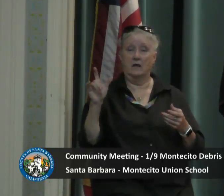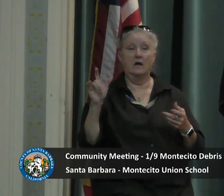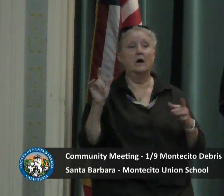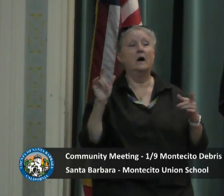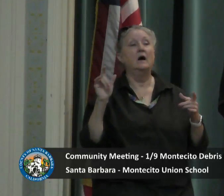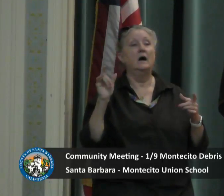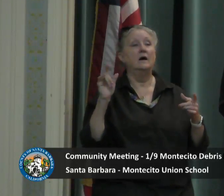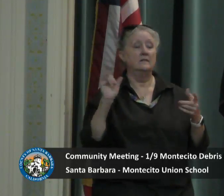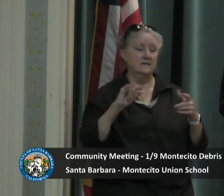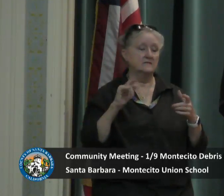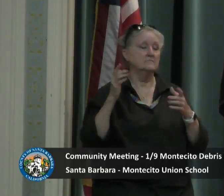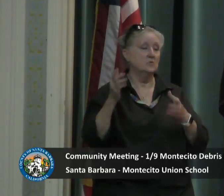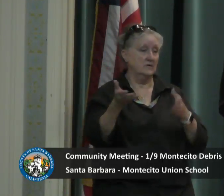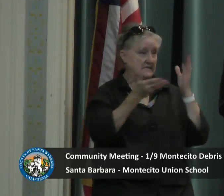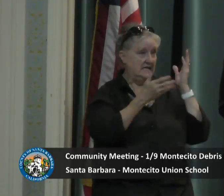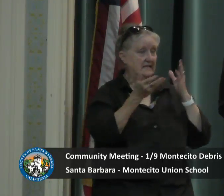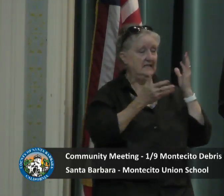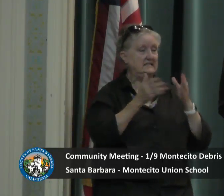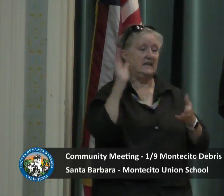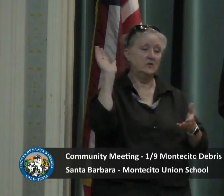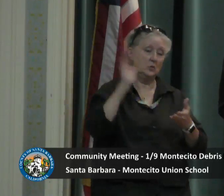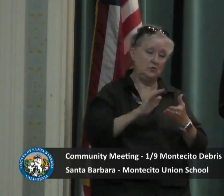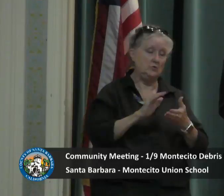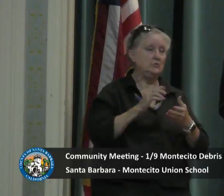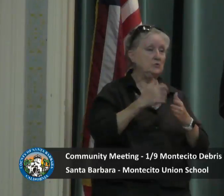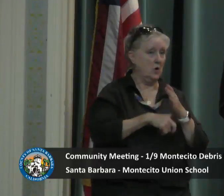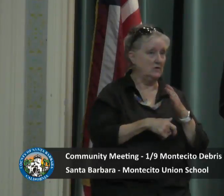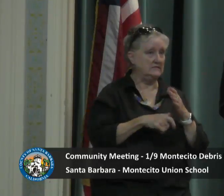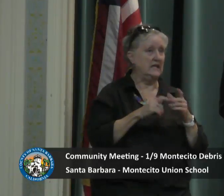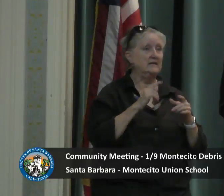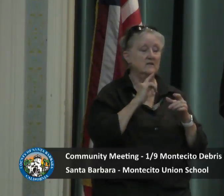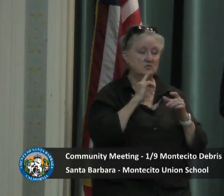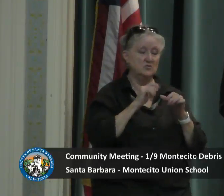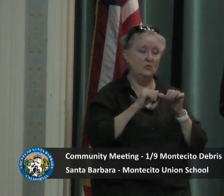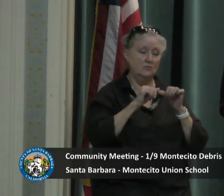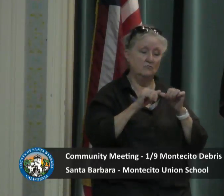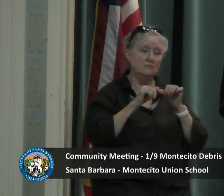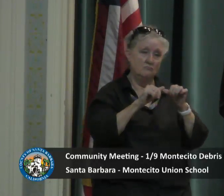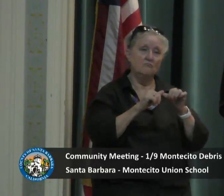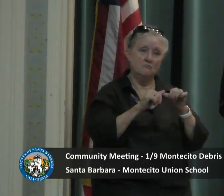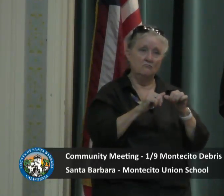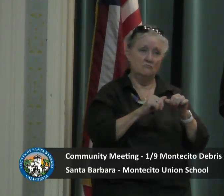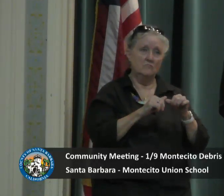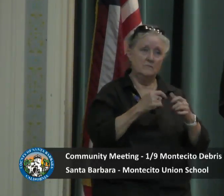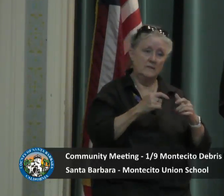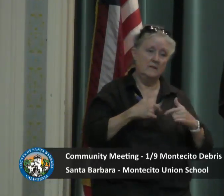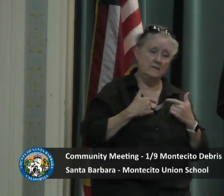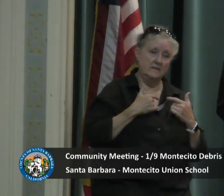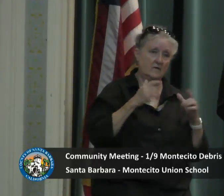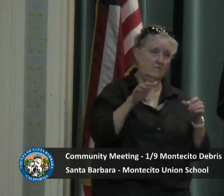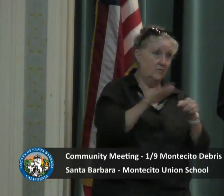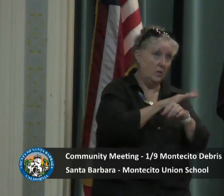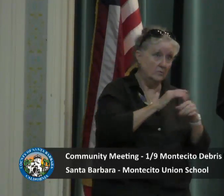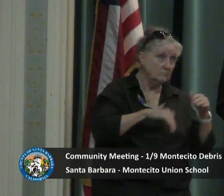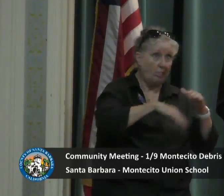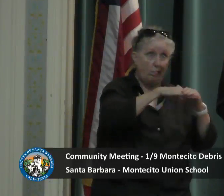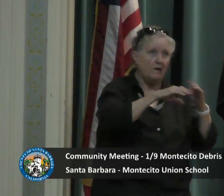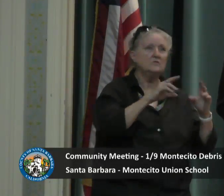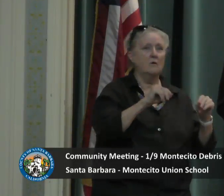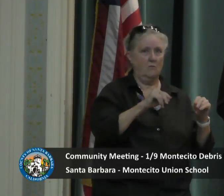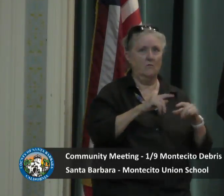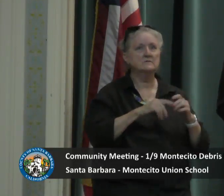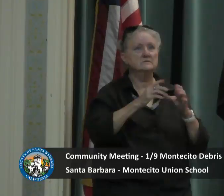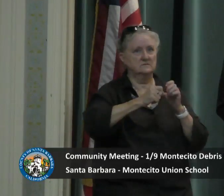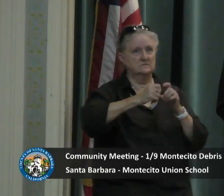at a reduced cost to the current charge and ensure that the lifespan of the landfill for waste is not reduced. We